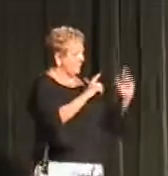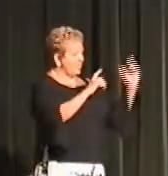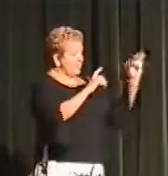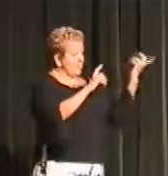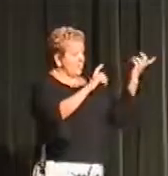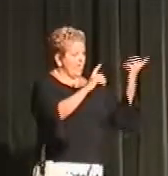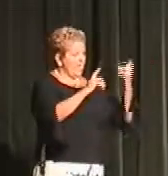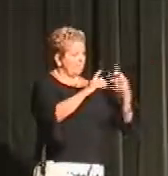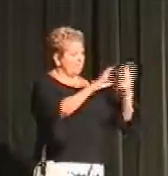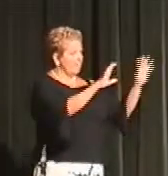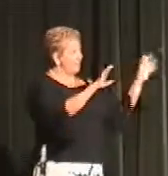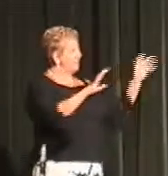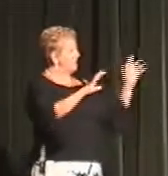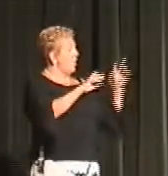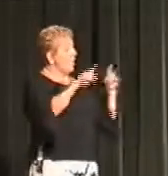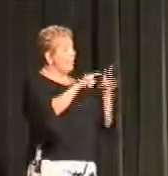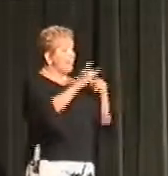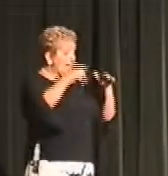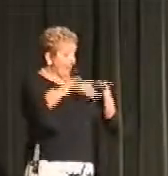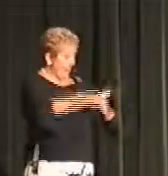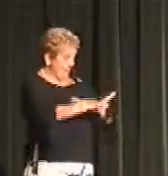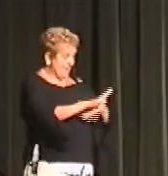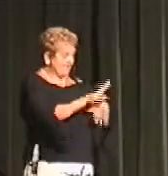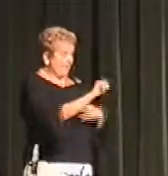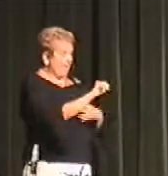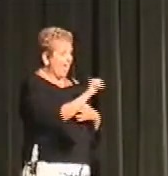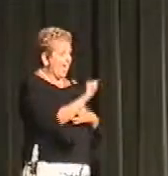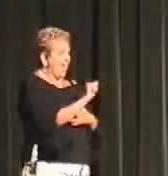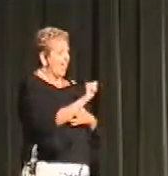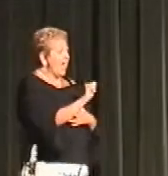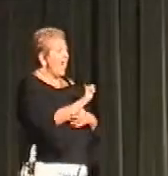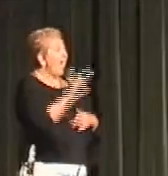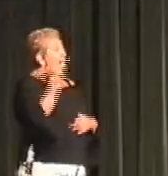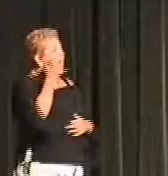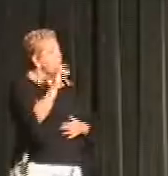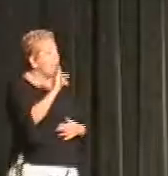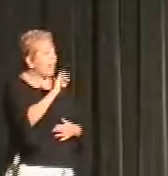story. And I looked like my story for quite a while after being here, you know.